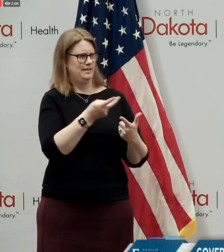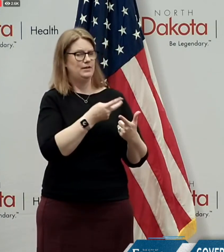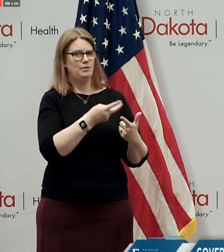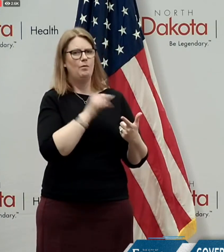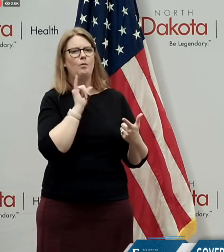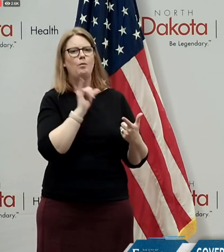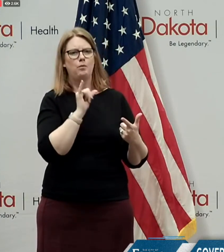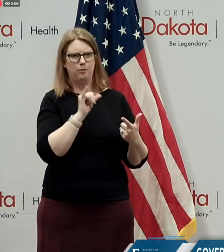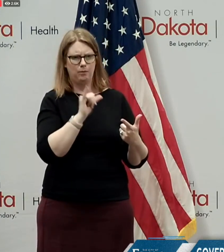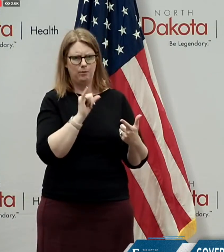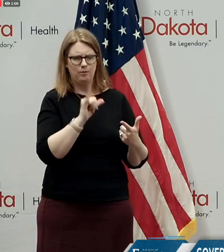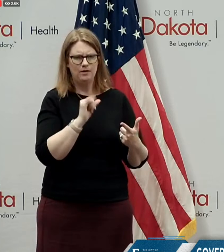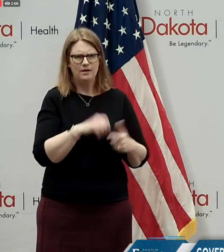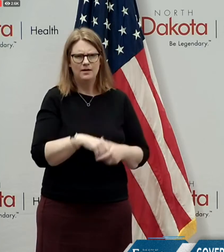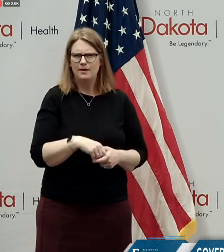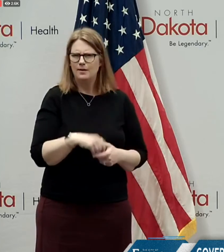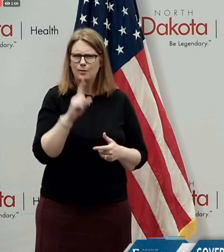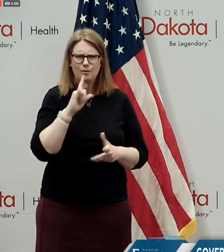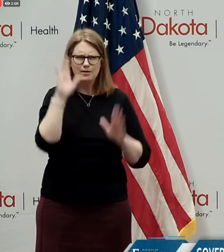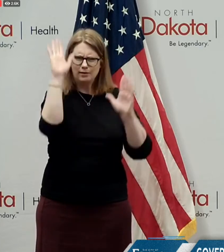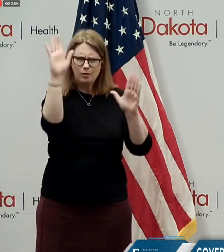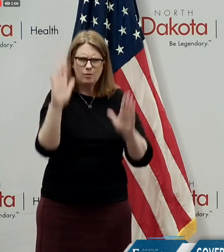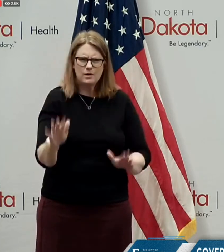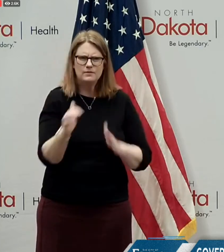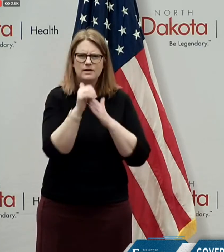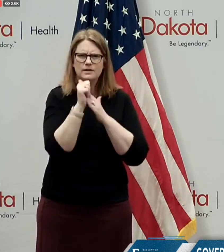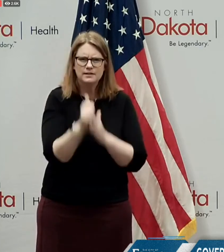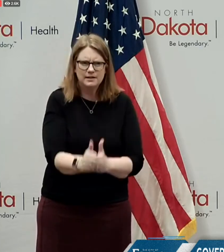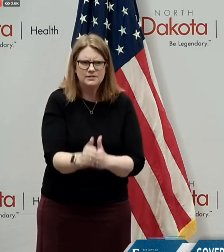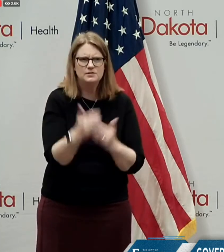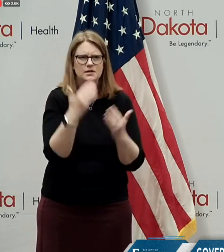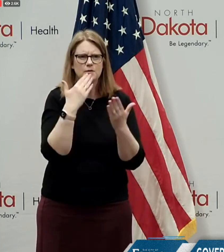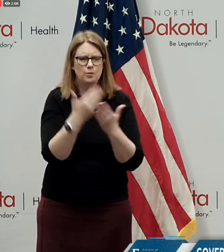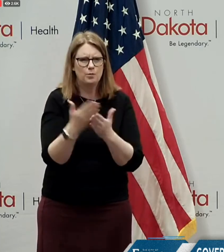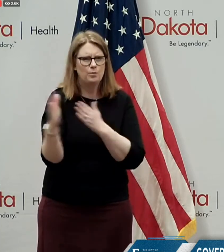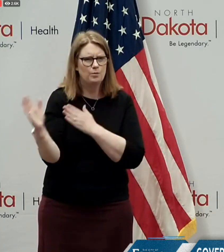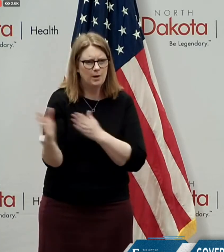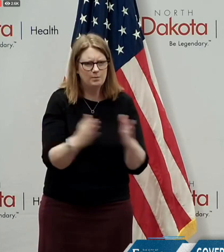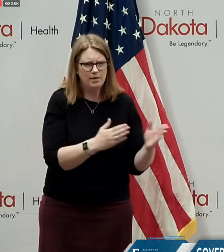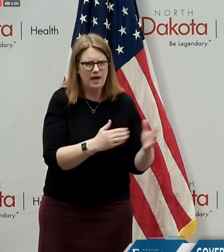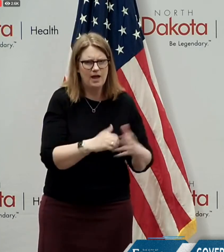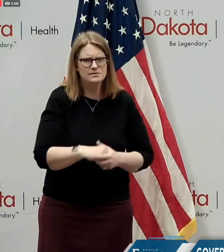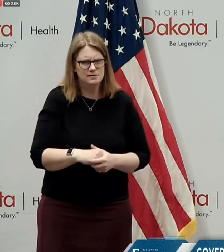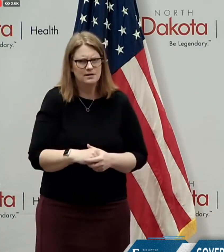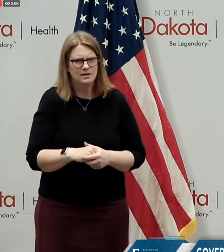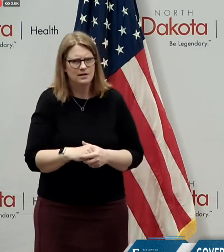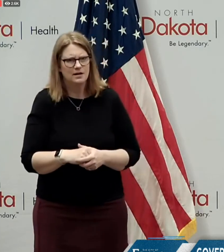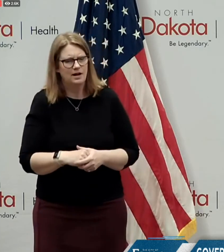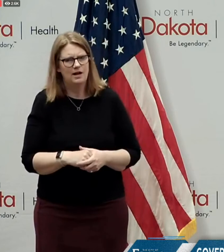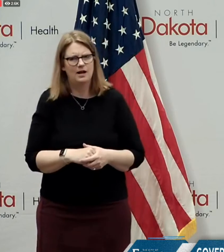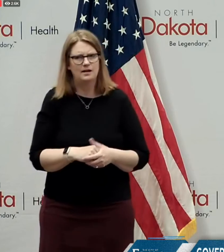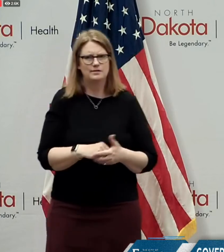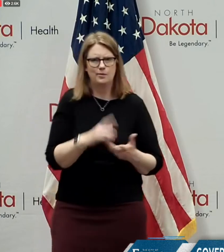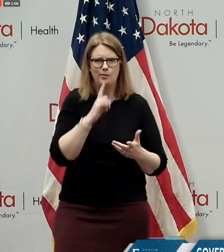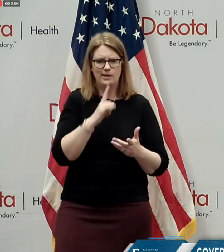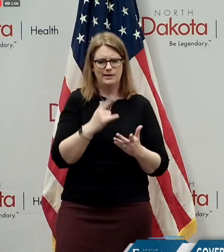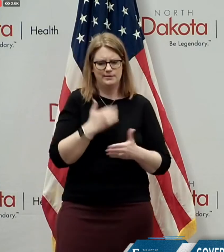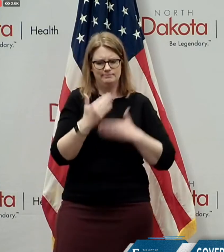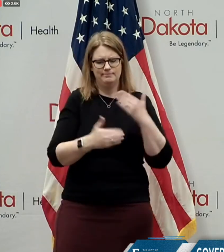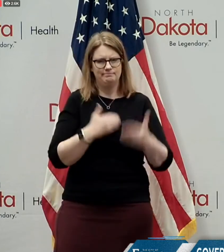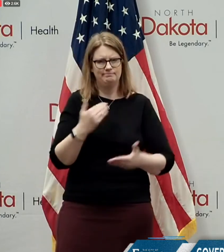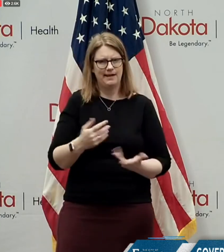understand that we've got great leadership, great strategies, and great execution, and that's what it takes to win this